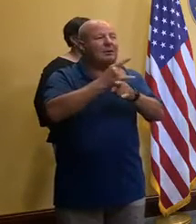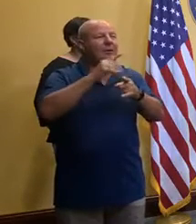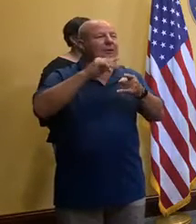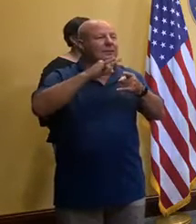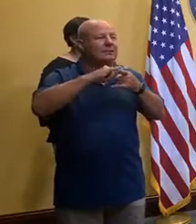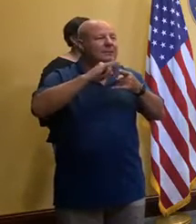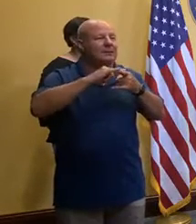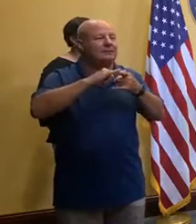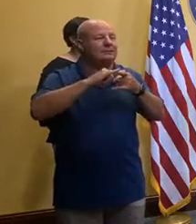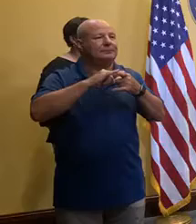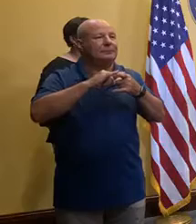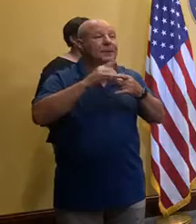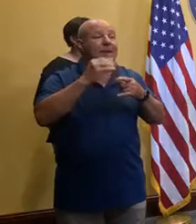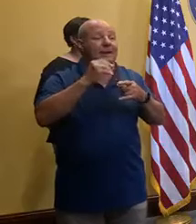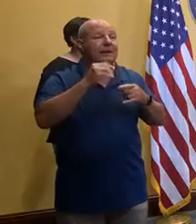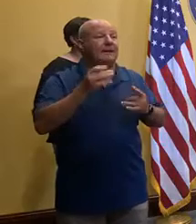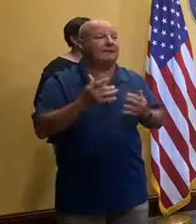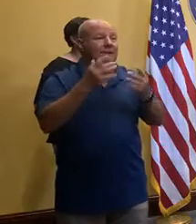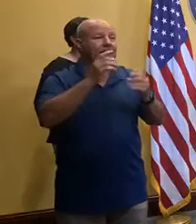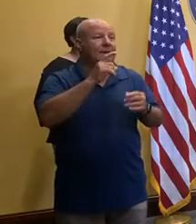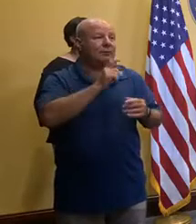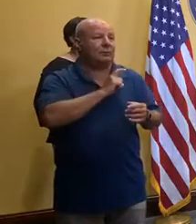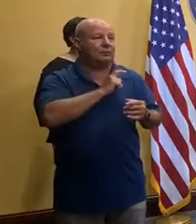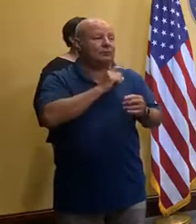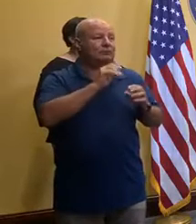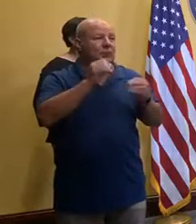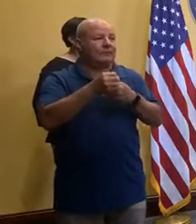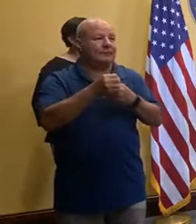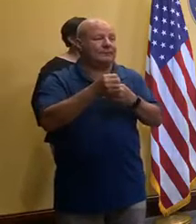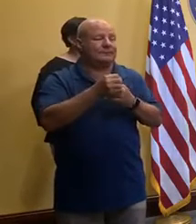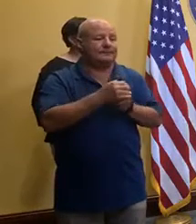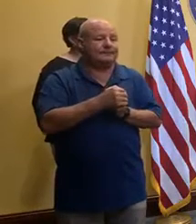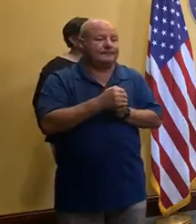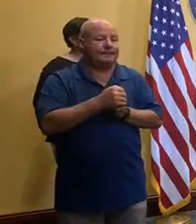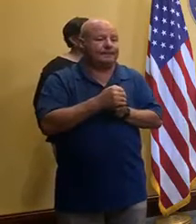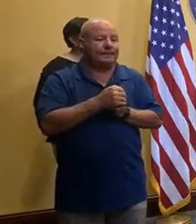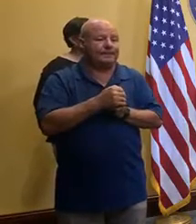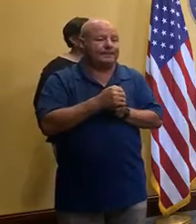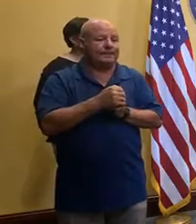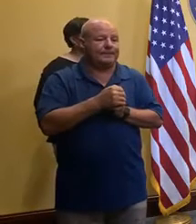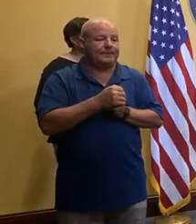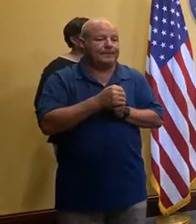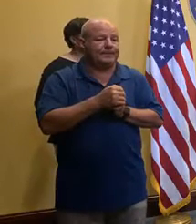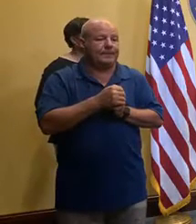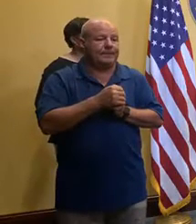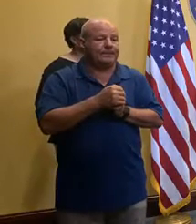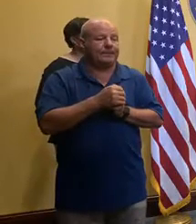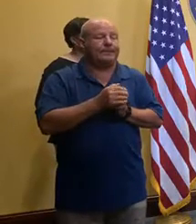Marshal's Office as well. We also want you to pay close attention to,